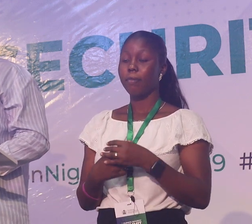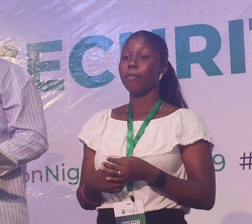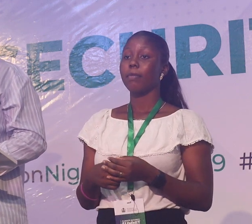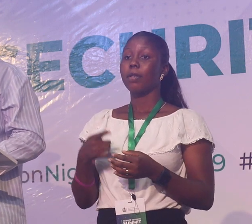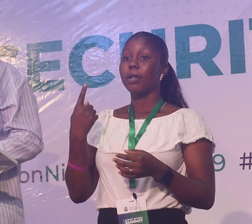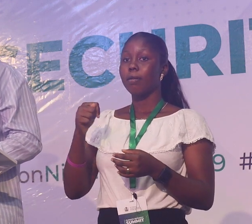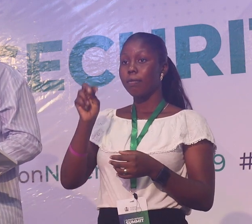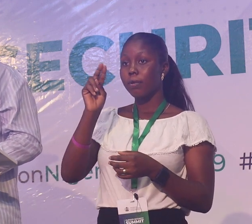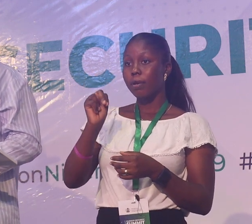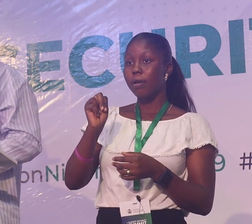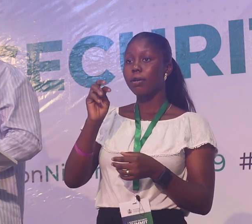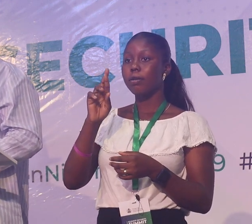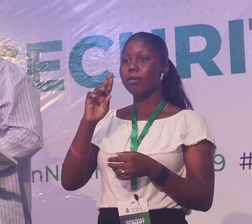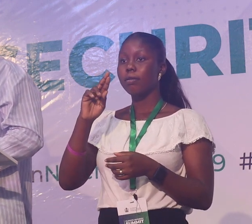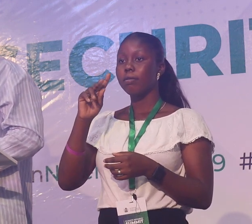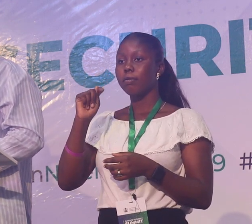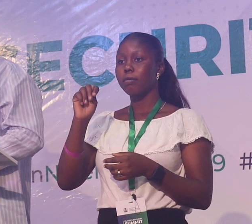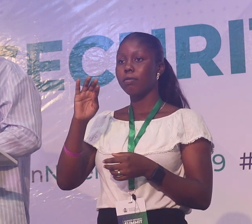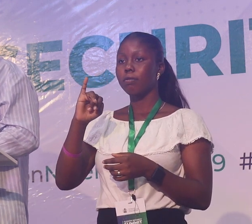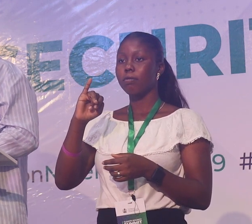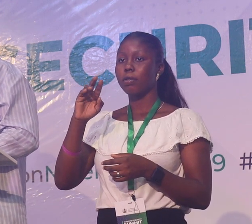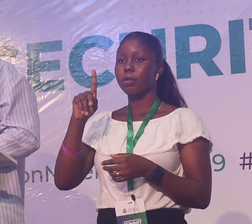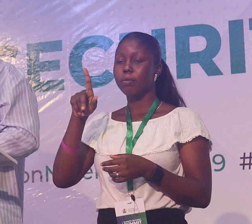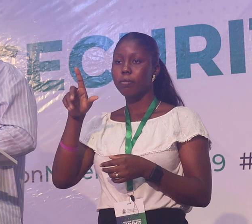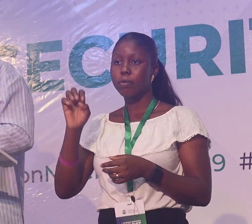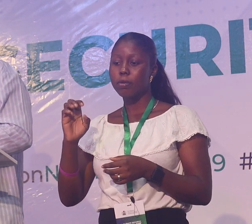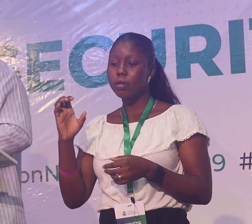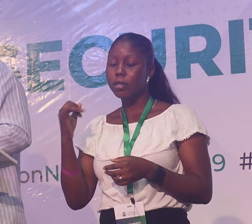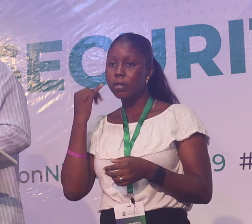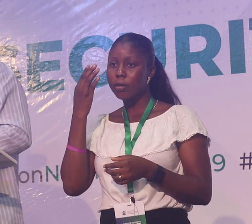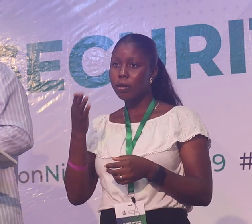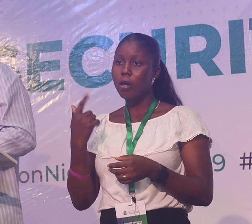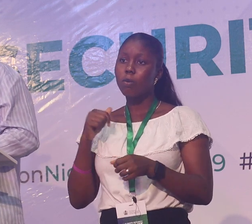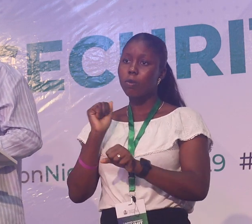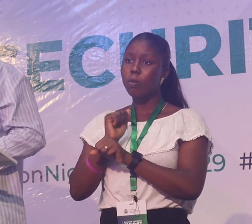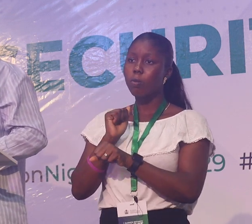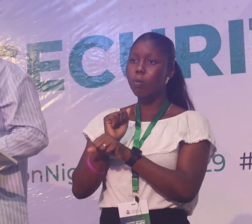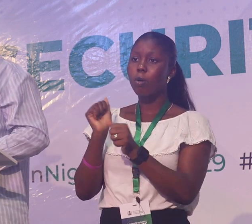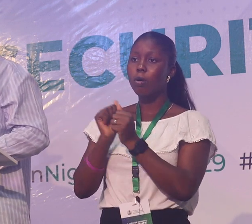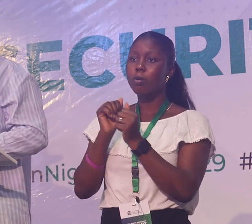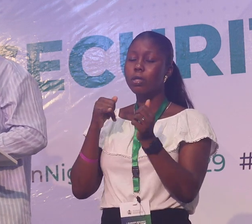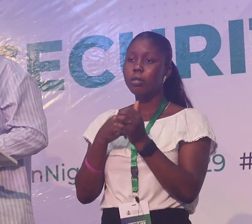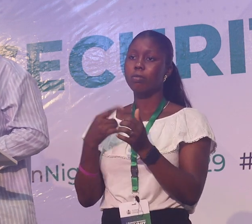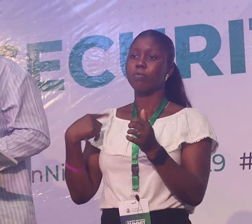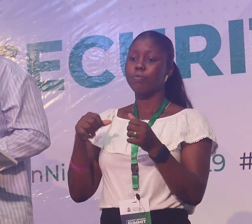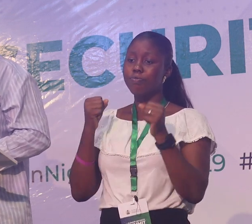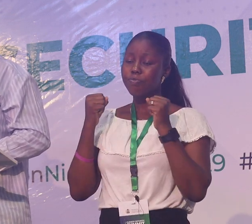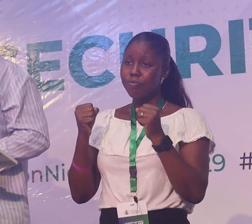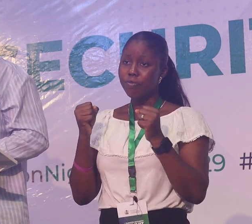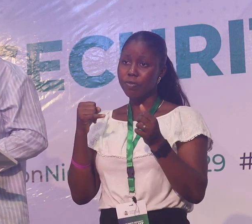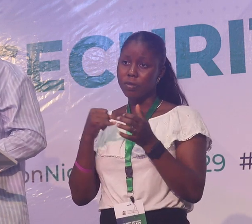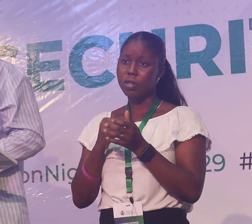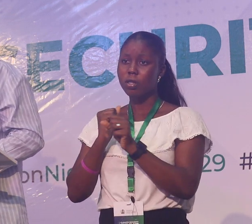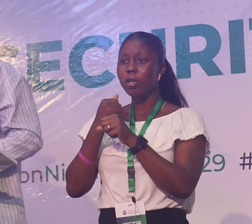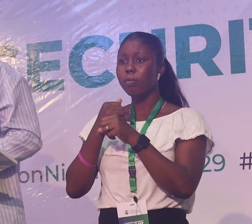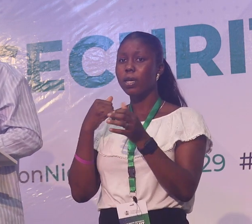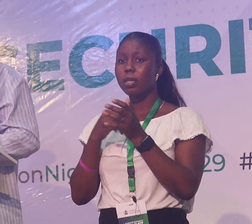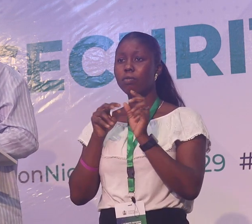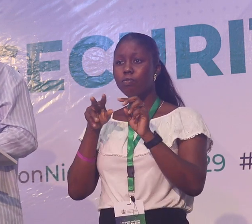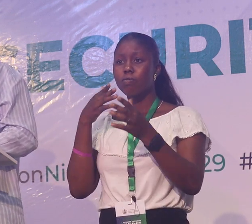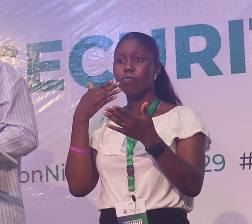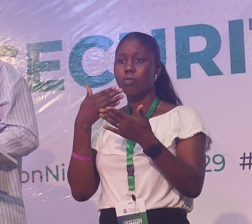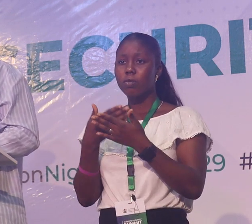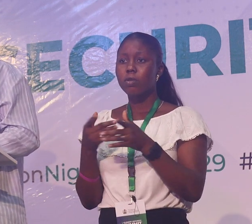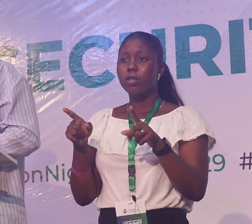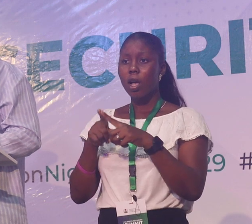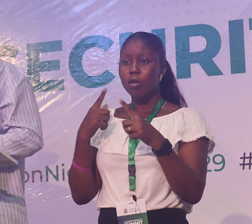The NCCC is there. We work with it, we strengthen it, we fine-tune it as we